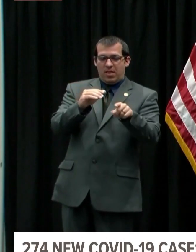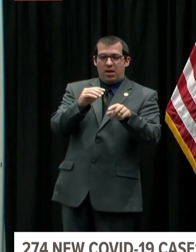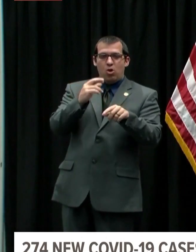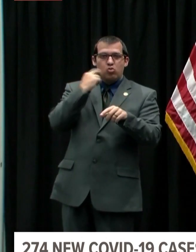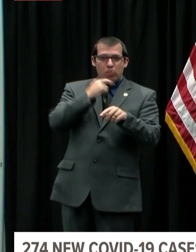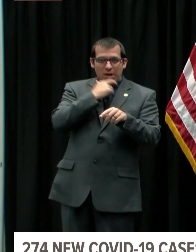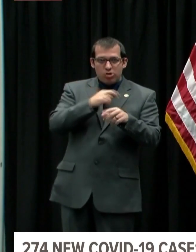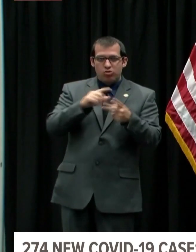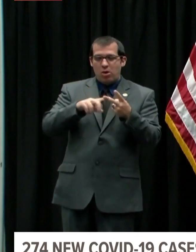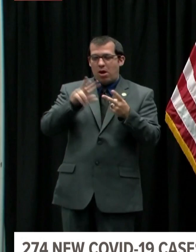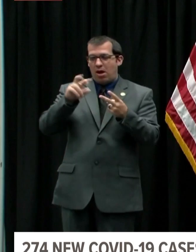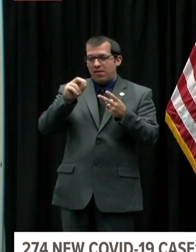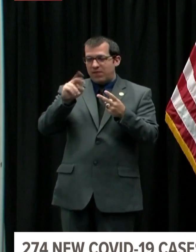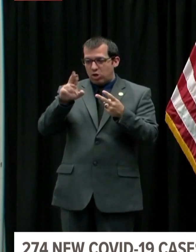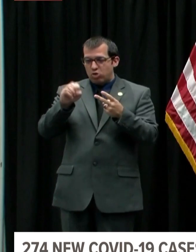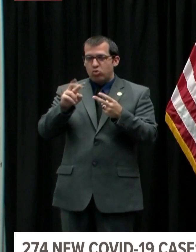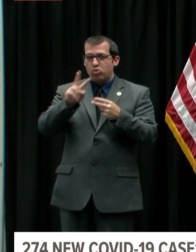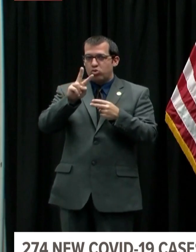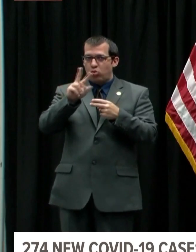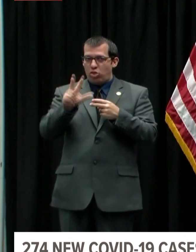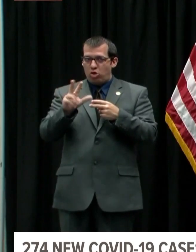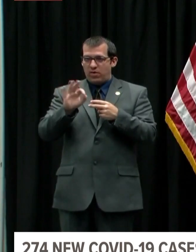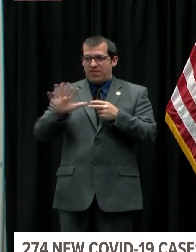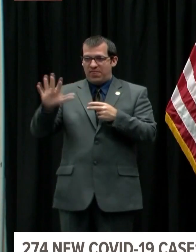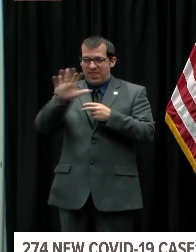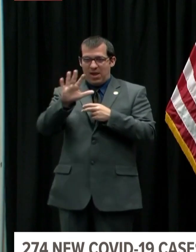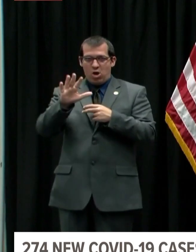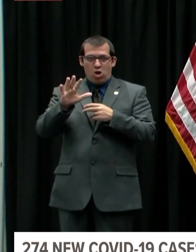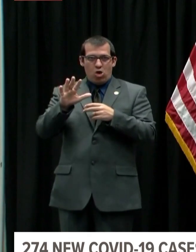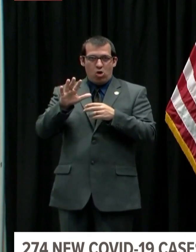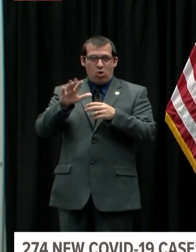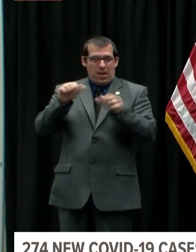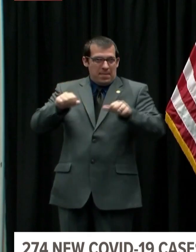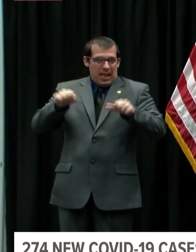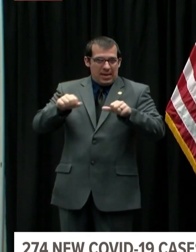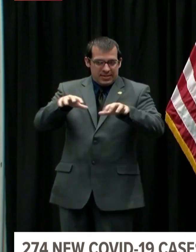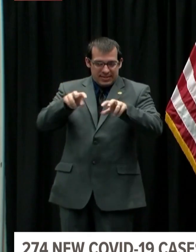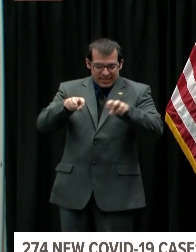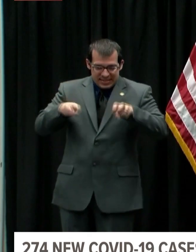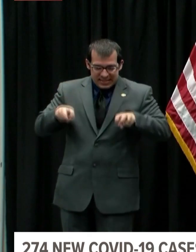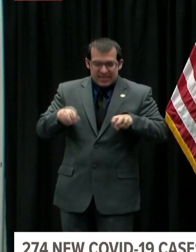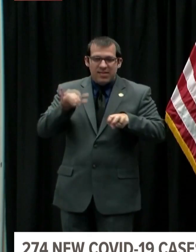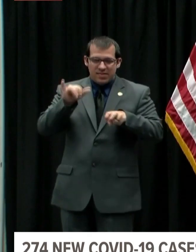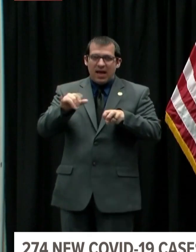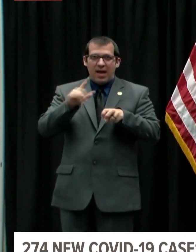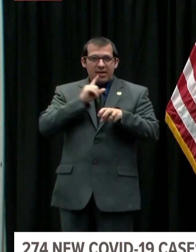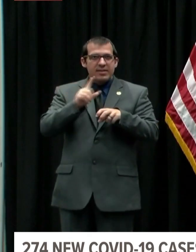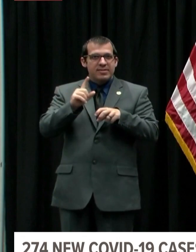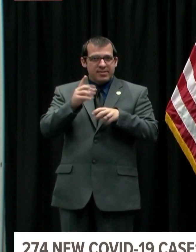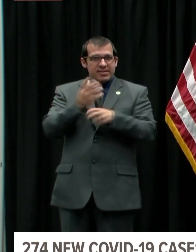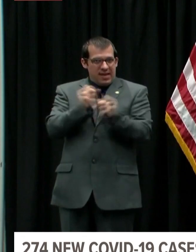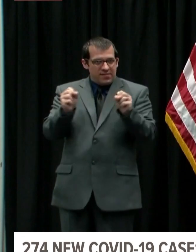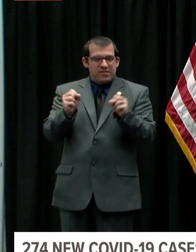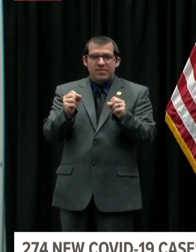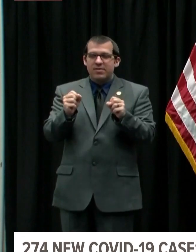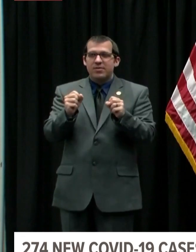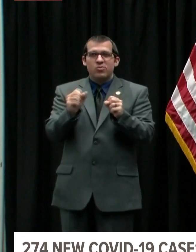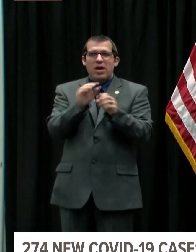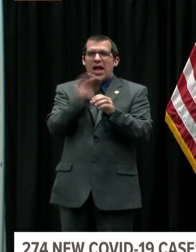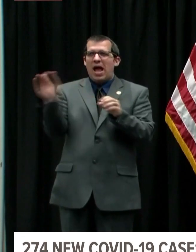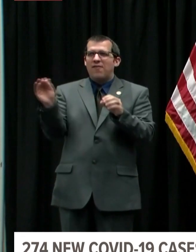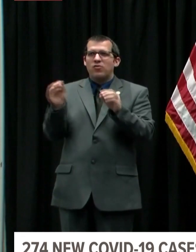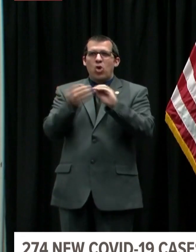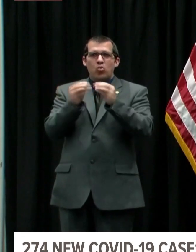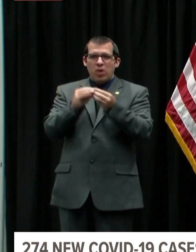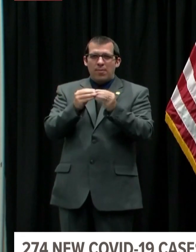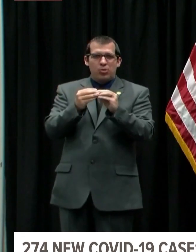their capacity. Those are safe measures, and as we've said before, we don't have any data to indicate